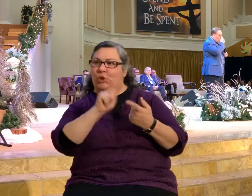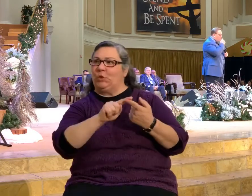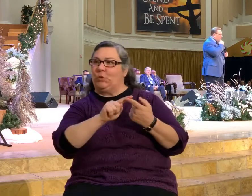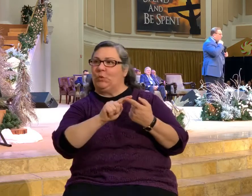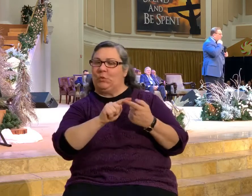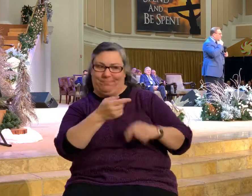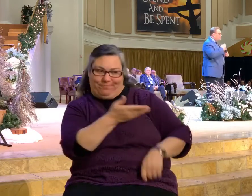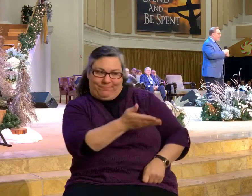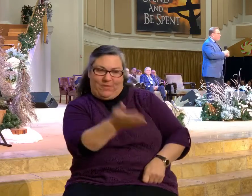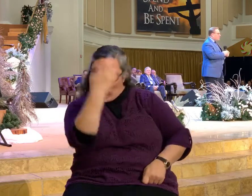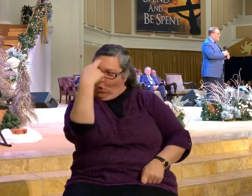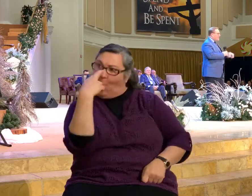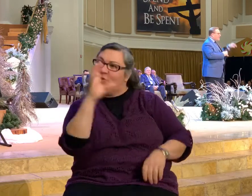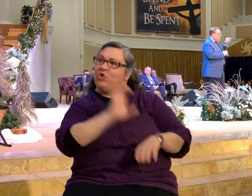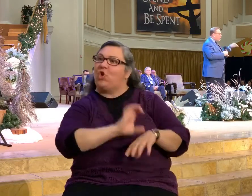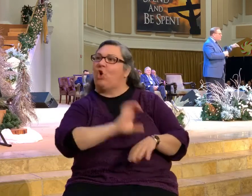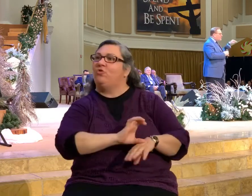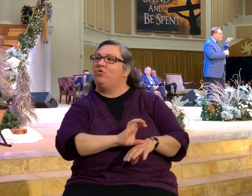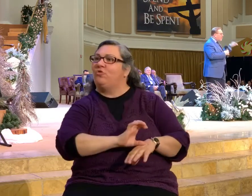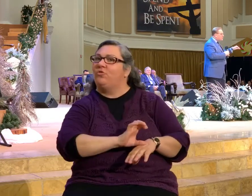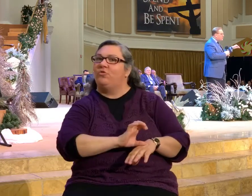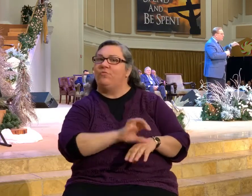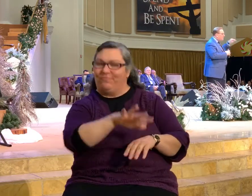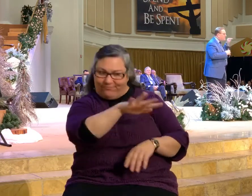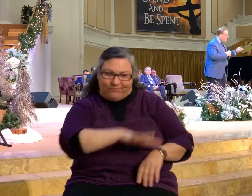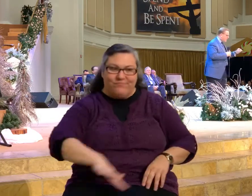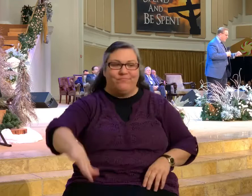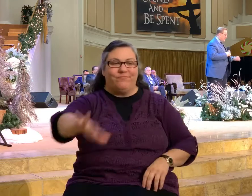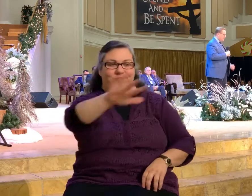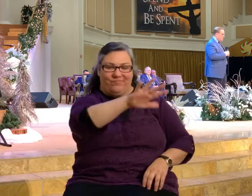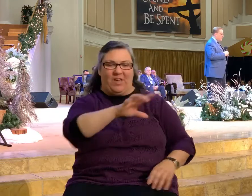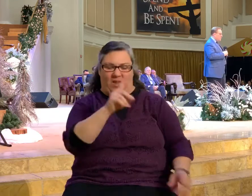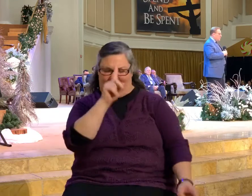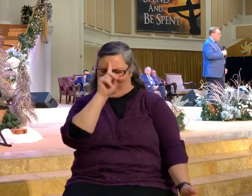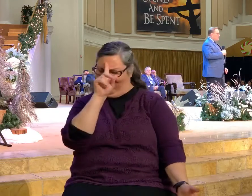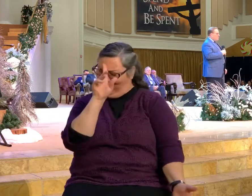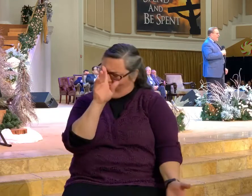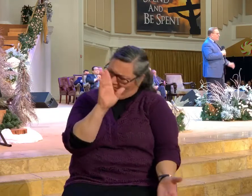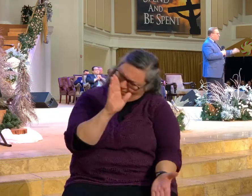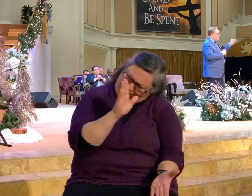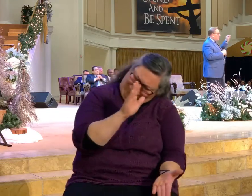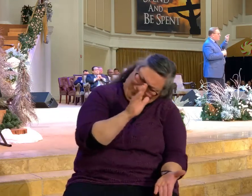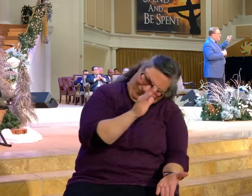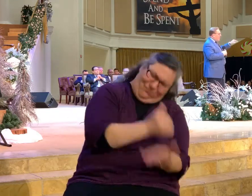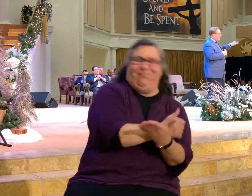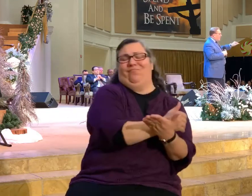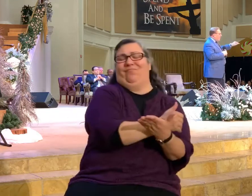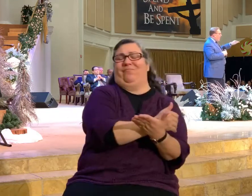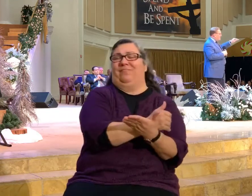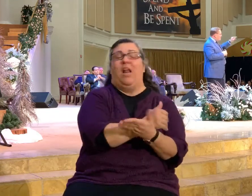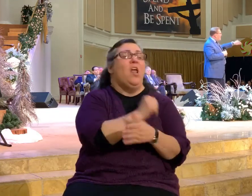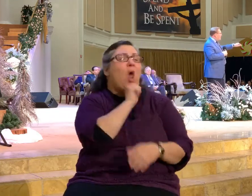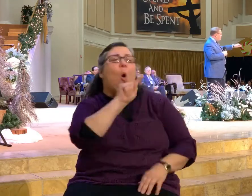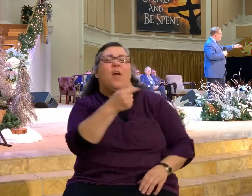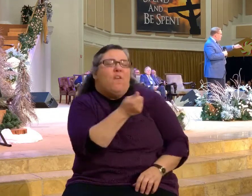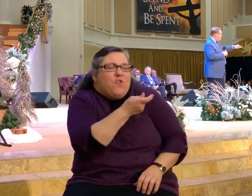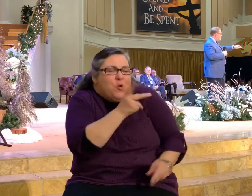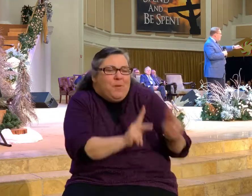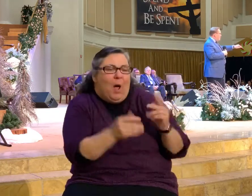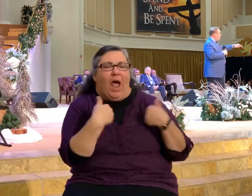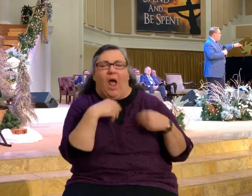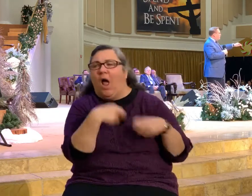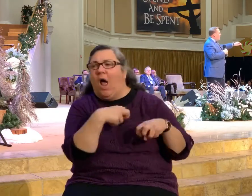To the Roman church that was in an urban culture of decadence. Not just a few people that had some